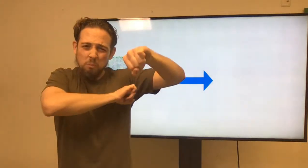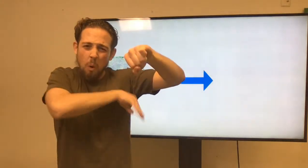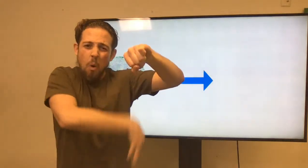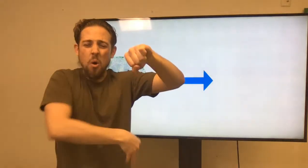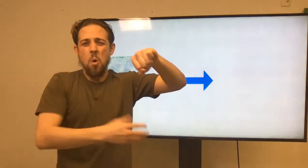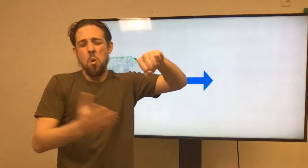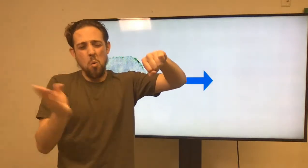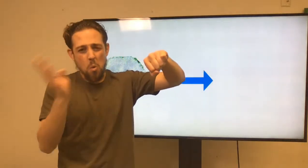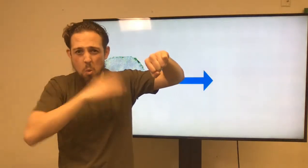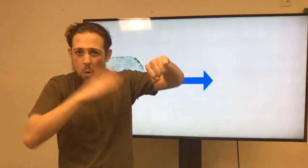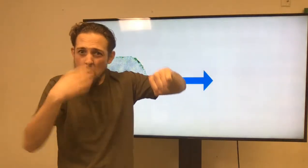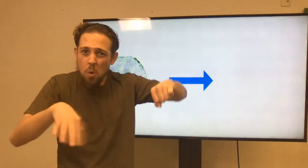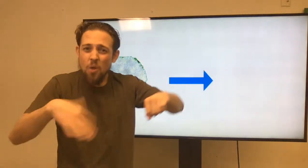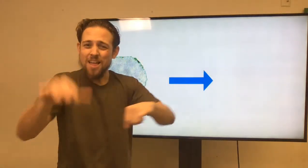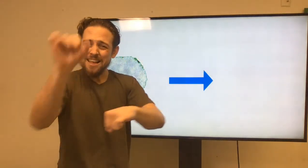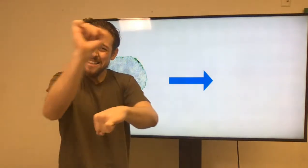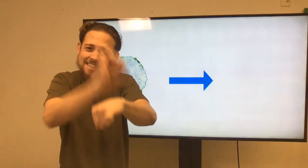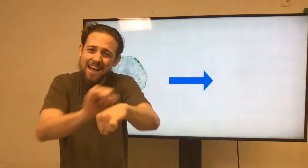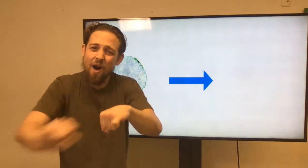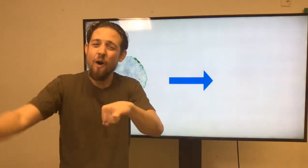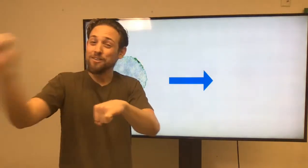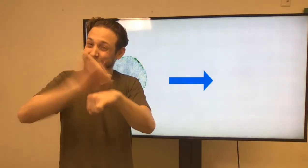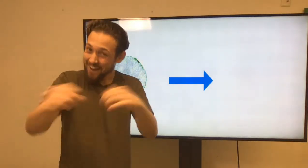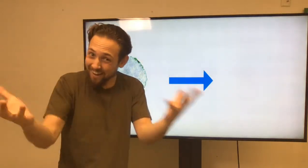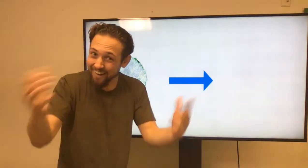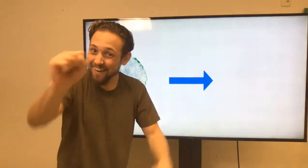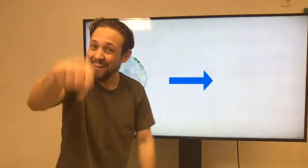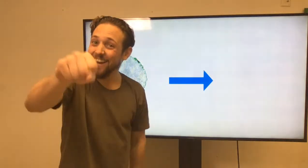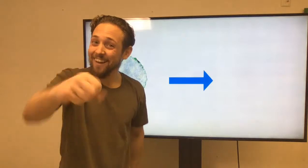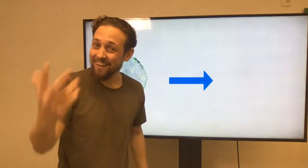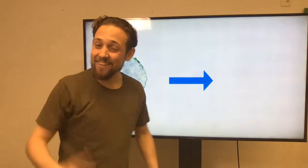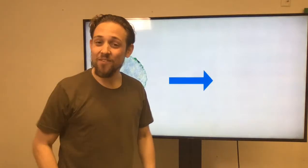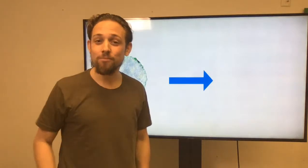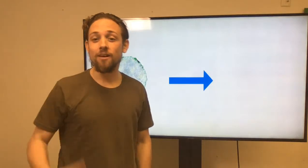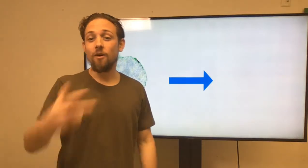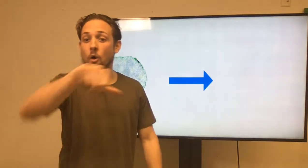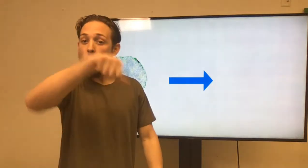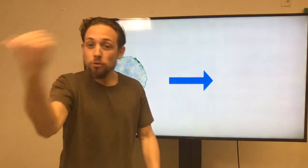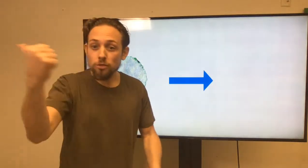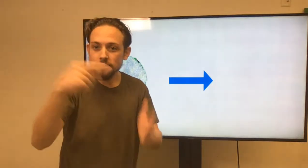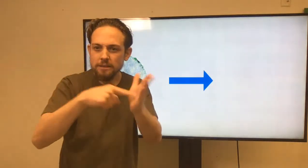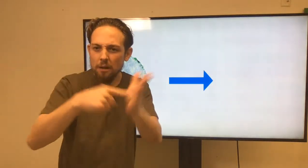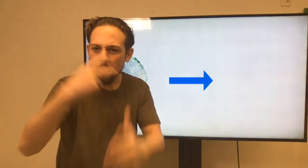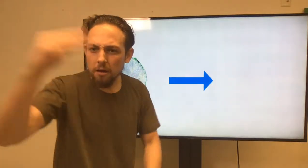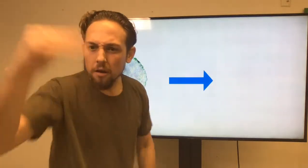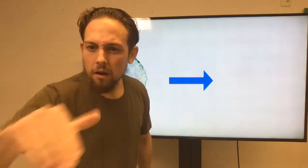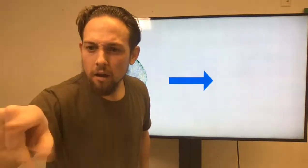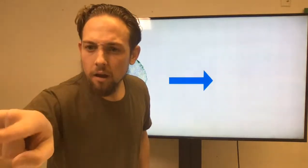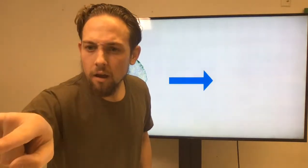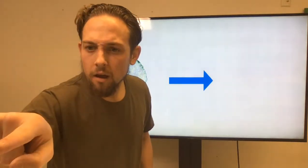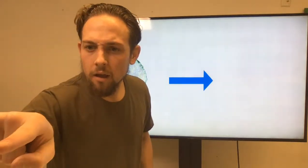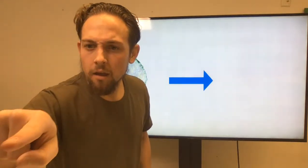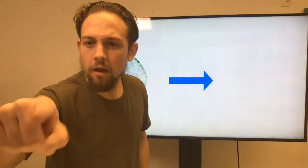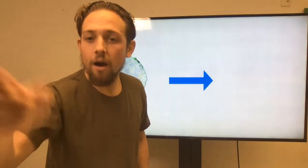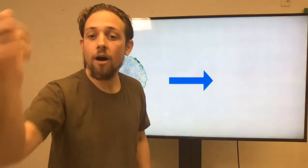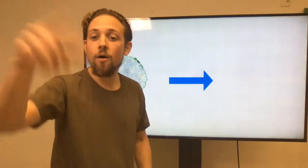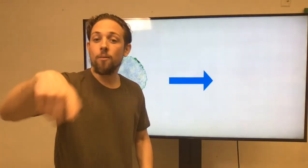of effort, lots of sweat into your work. Mm-hmm. What are some other